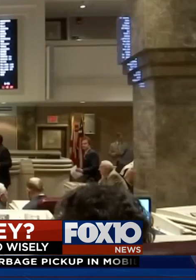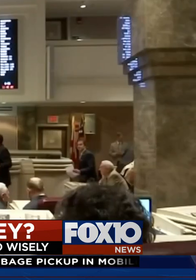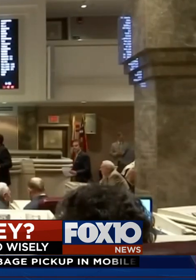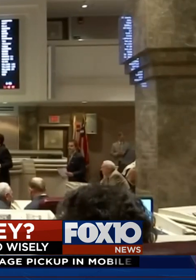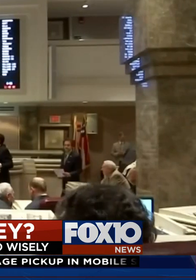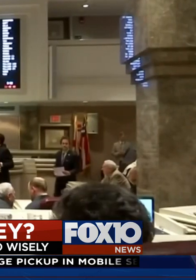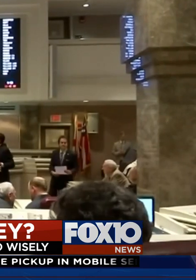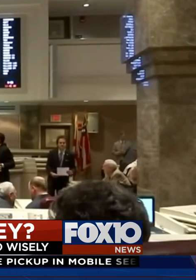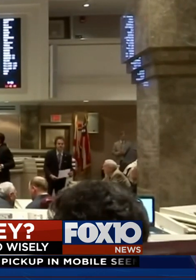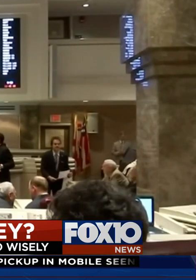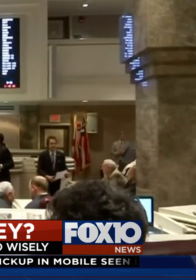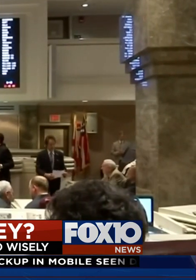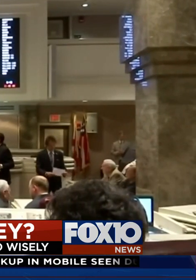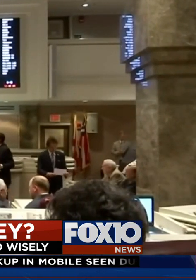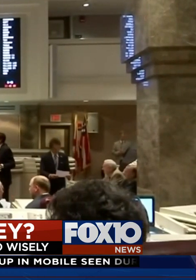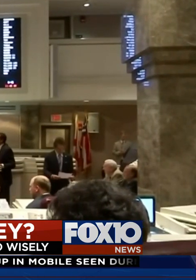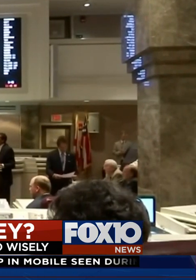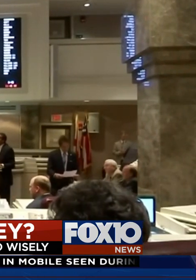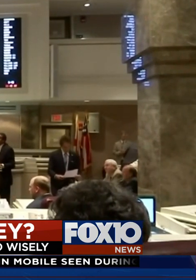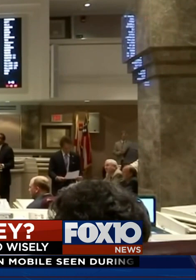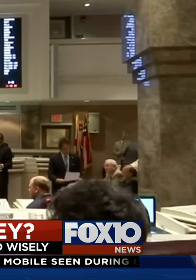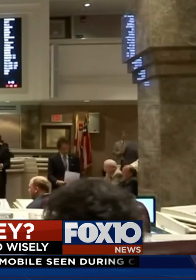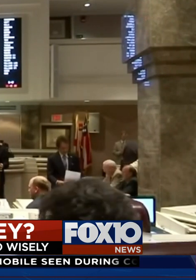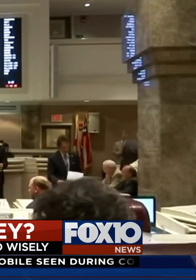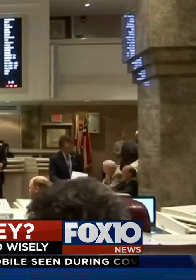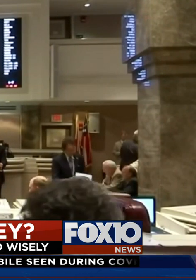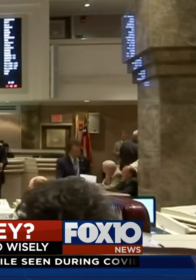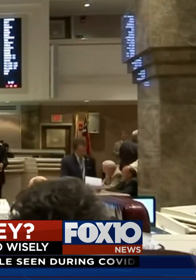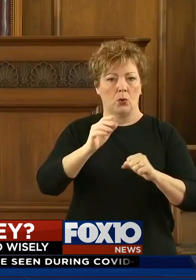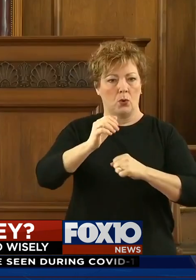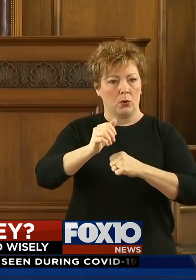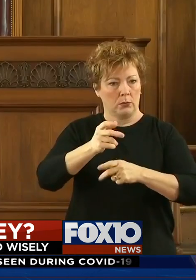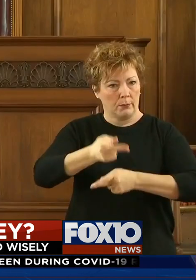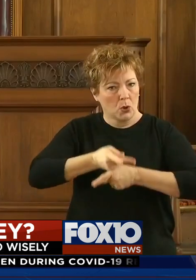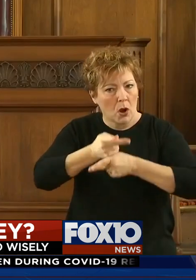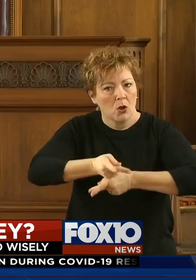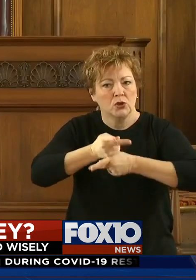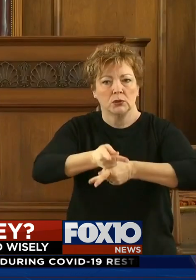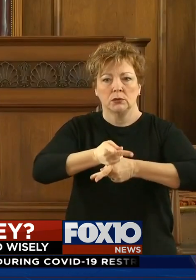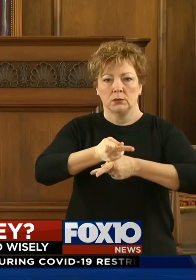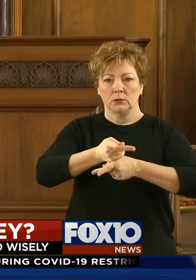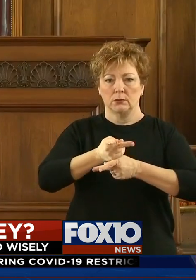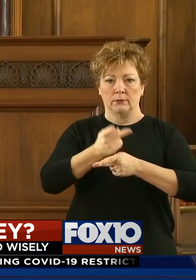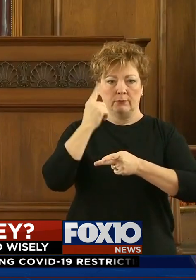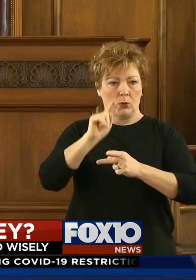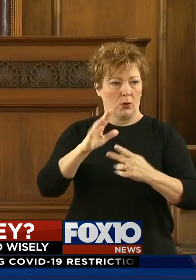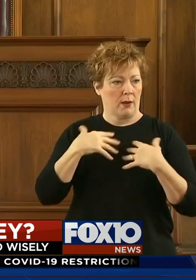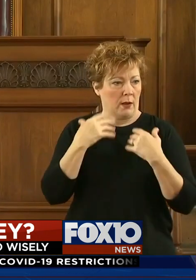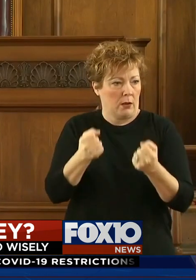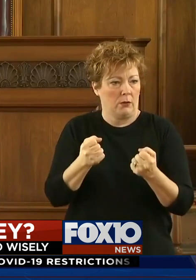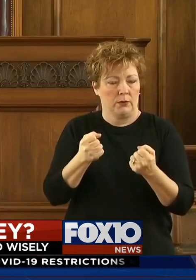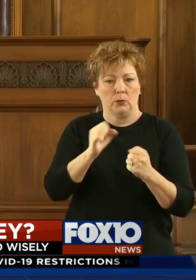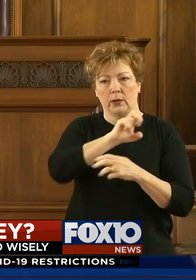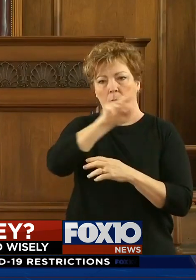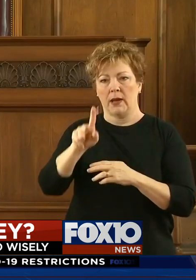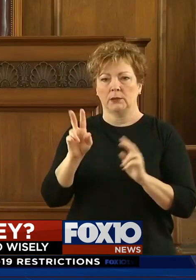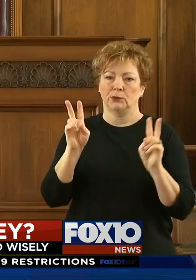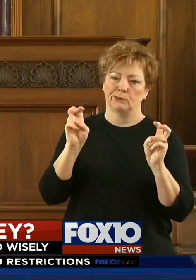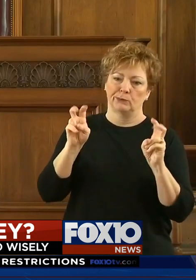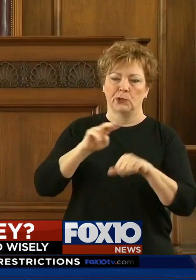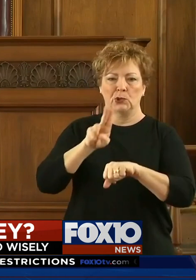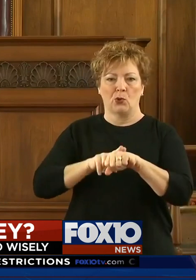expanding broadband access, and money, a lot of money, $200 million